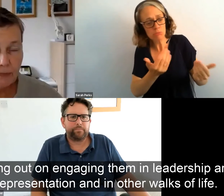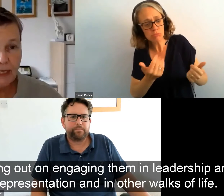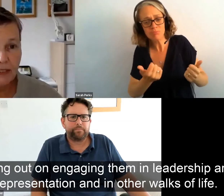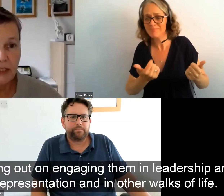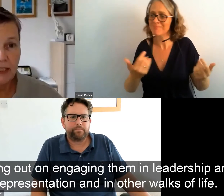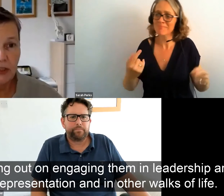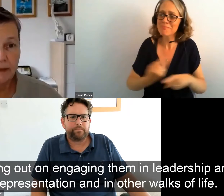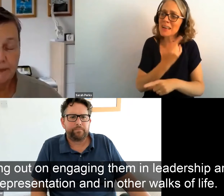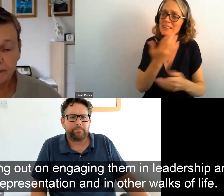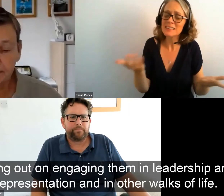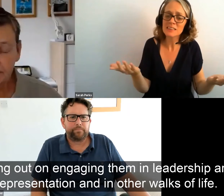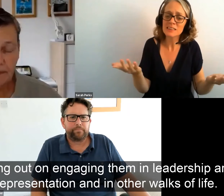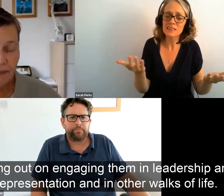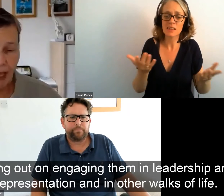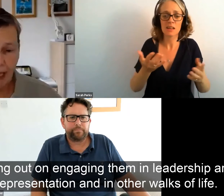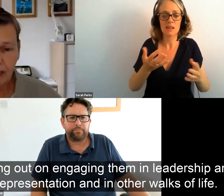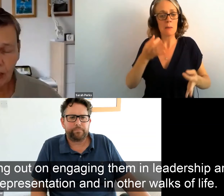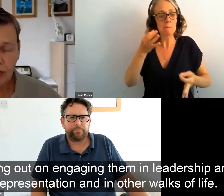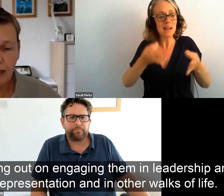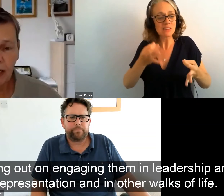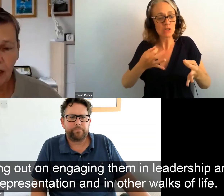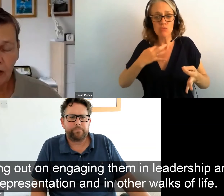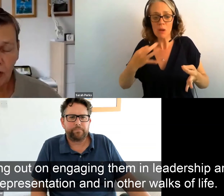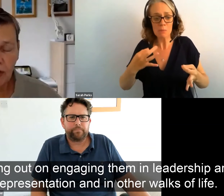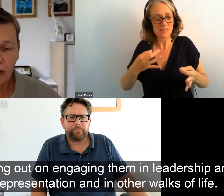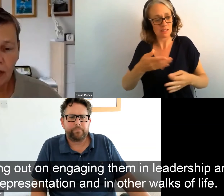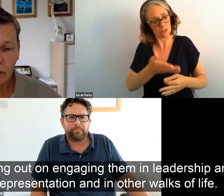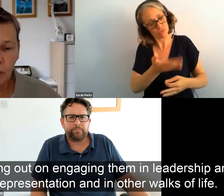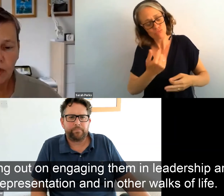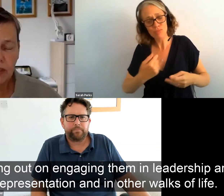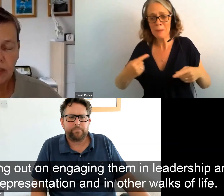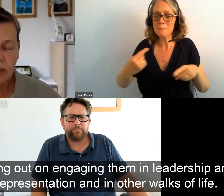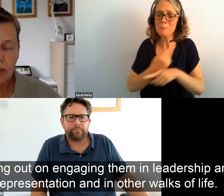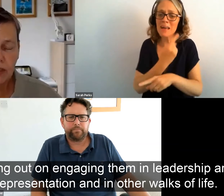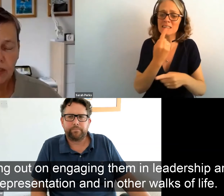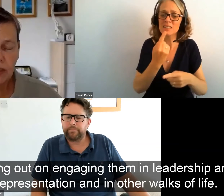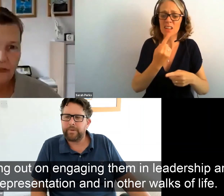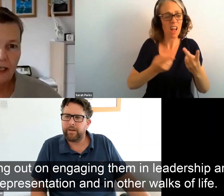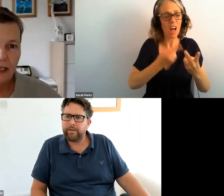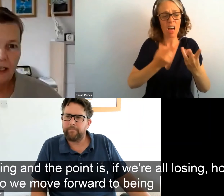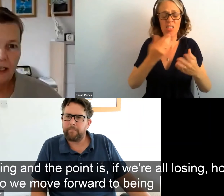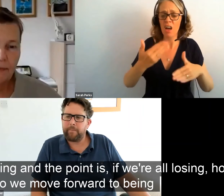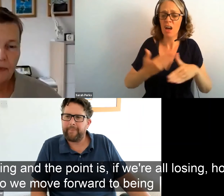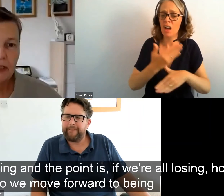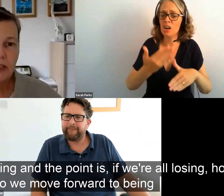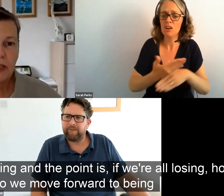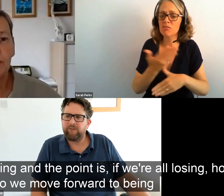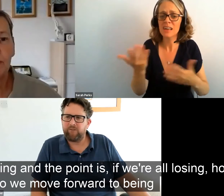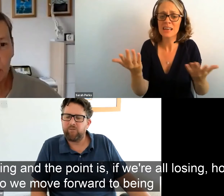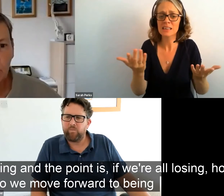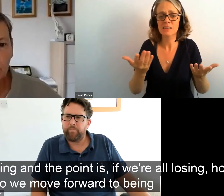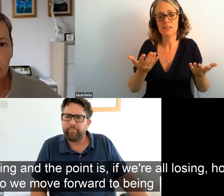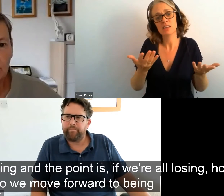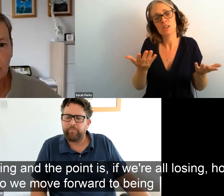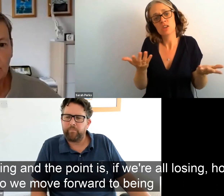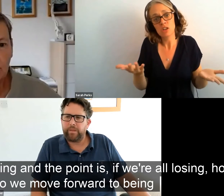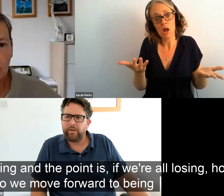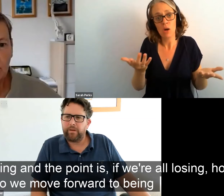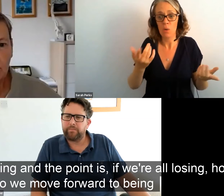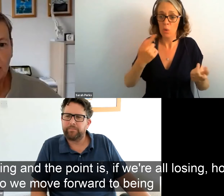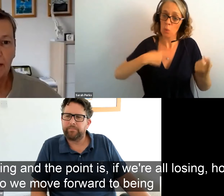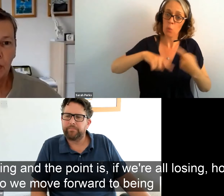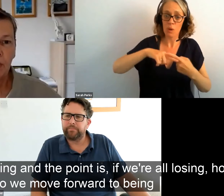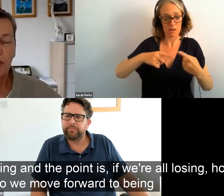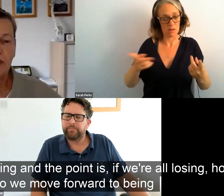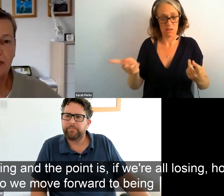political representation, and in other walks of life. So, you know, we're all